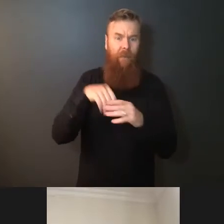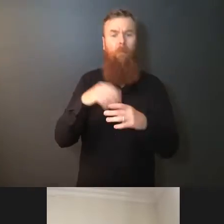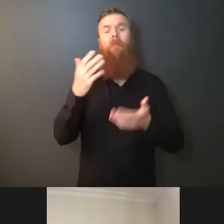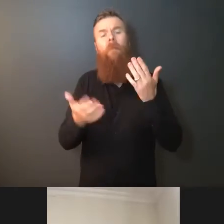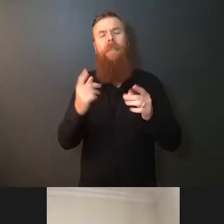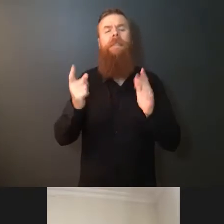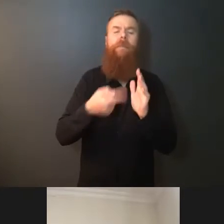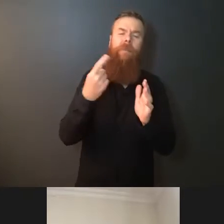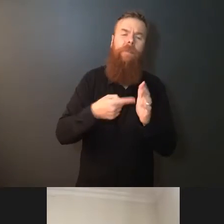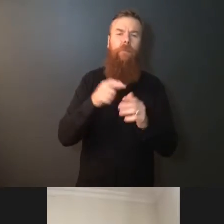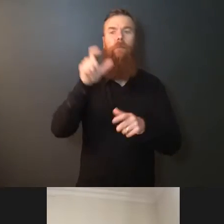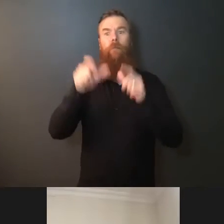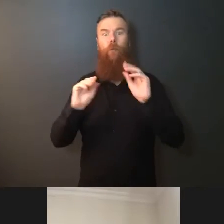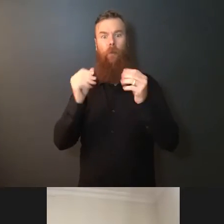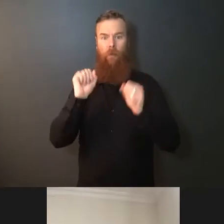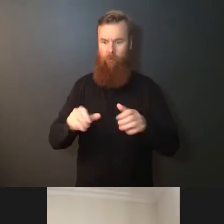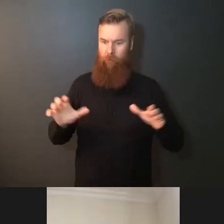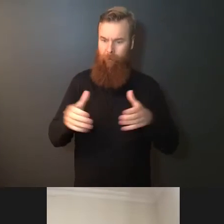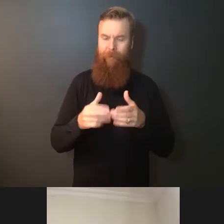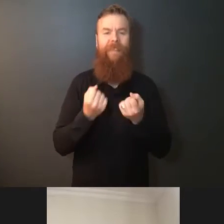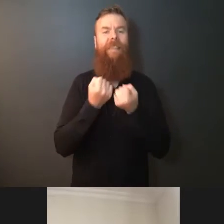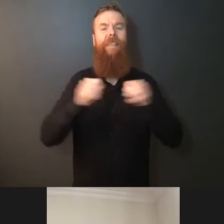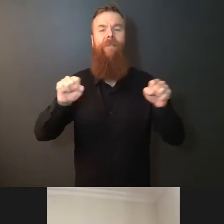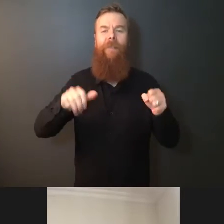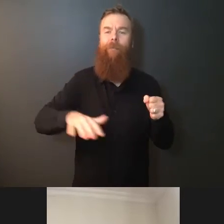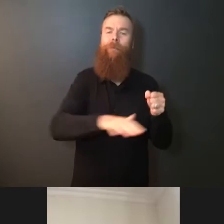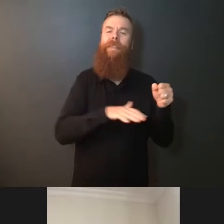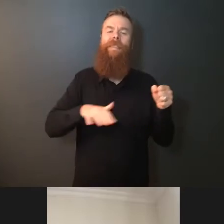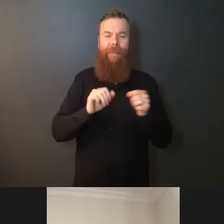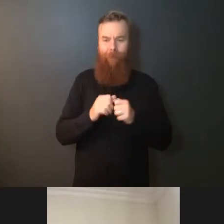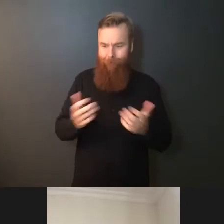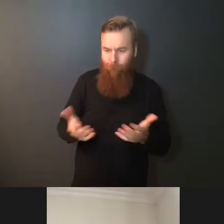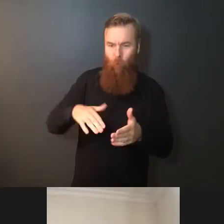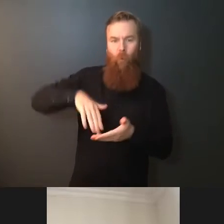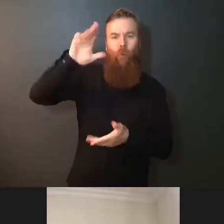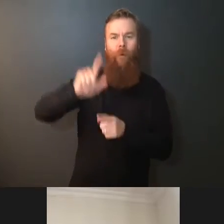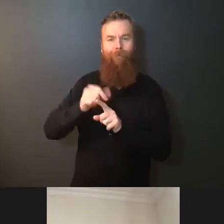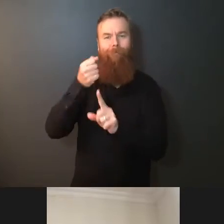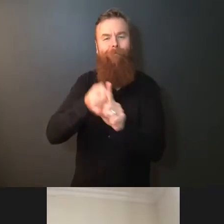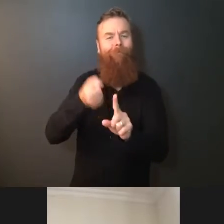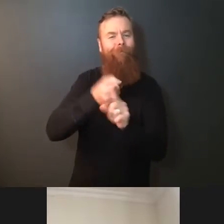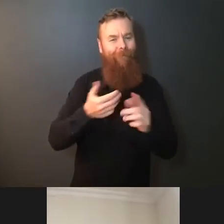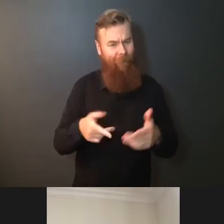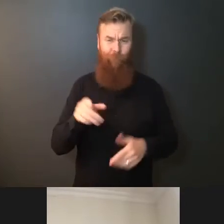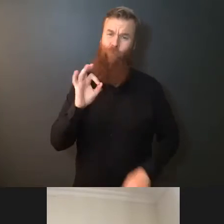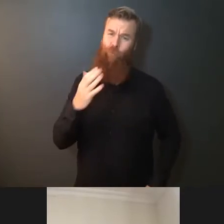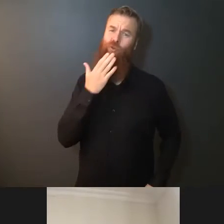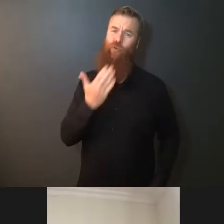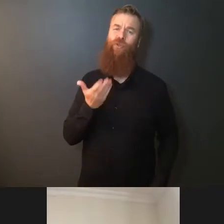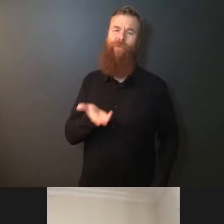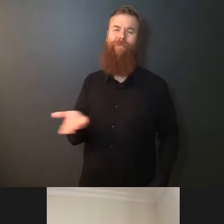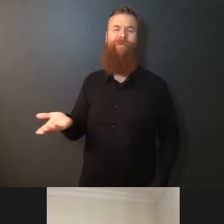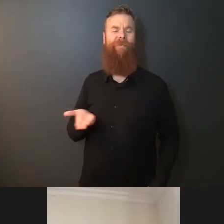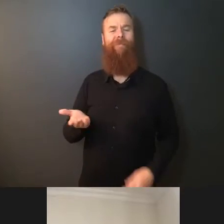new activists, which is pretty good. I never have been in the youth movement exactly, but I had